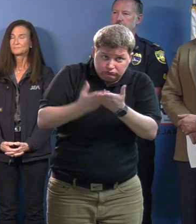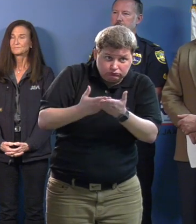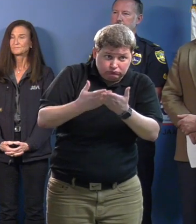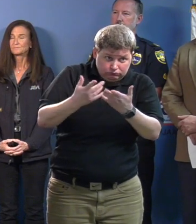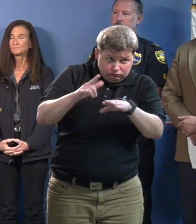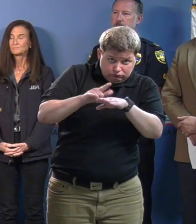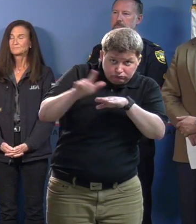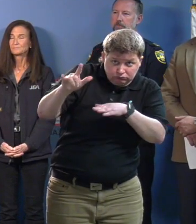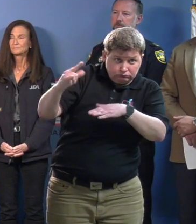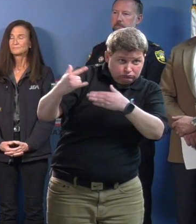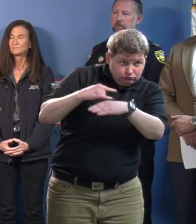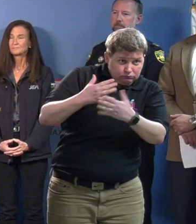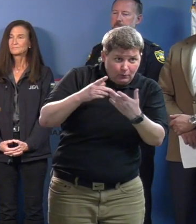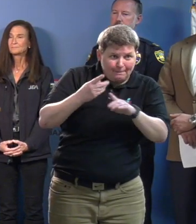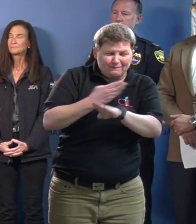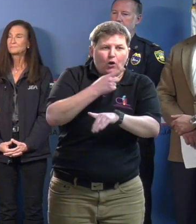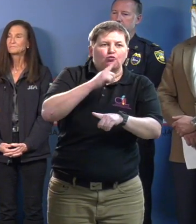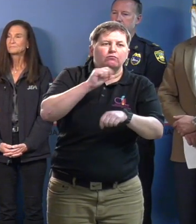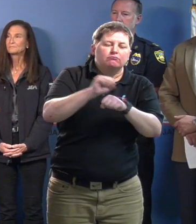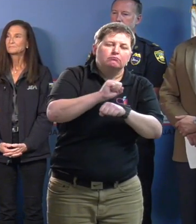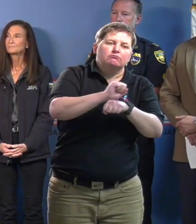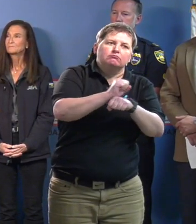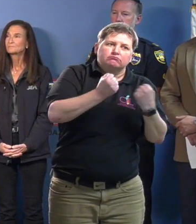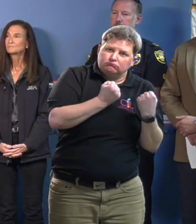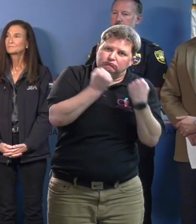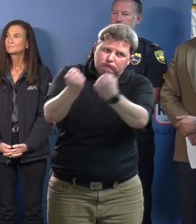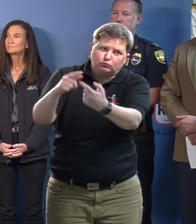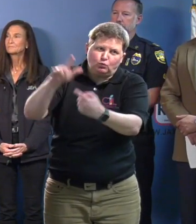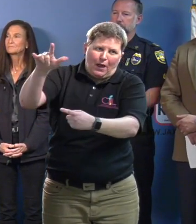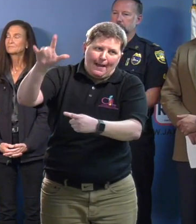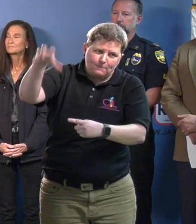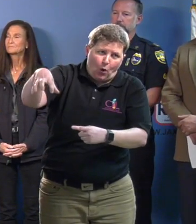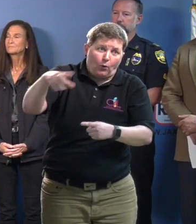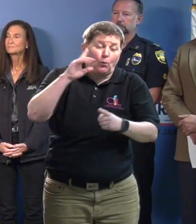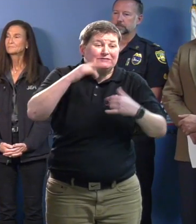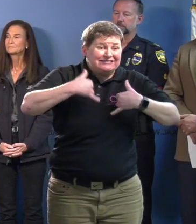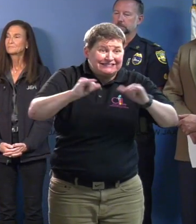open as long as there are flights going in and out that don't get canceled.